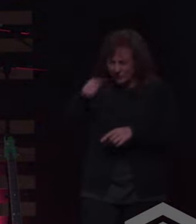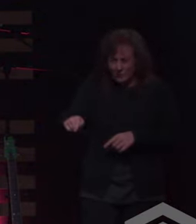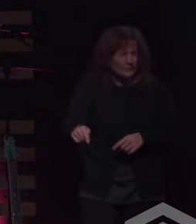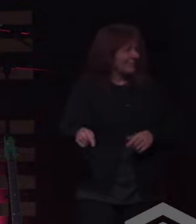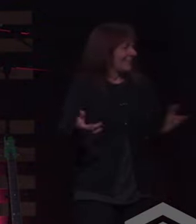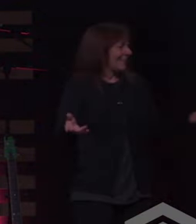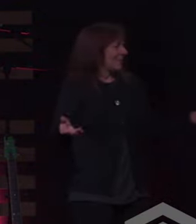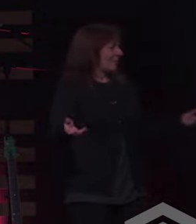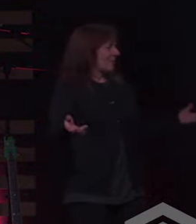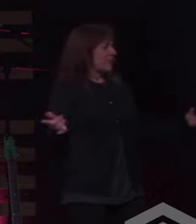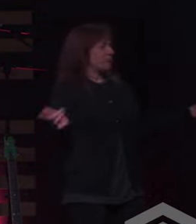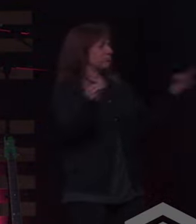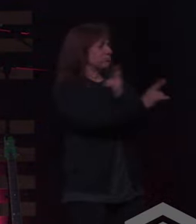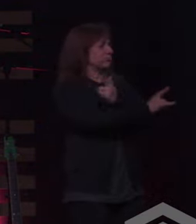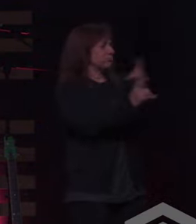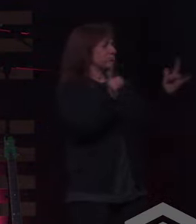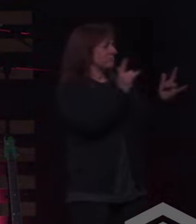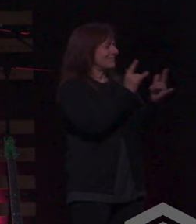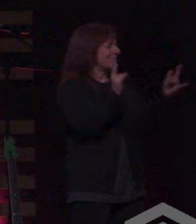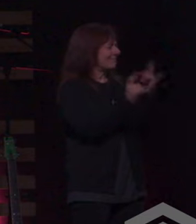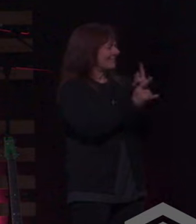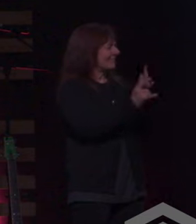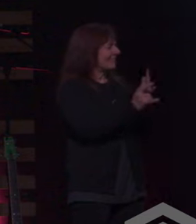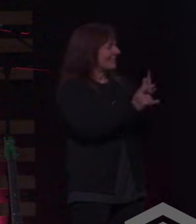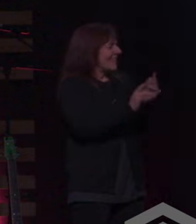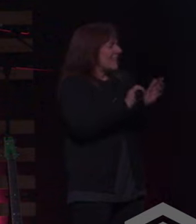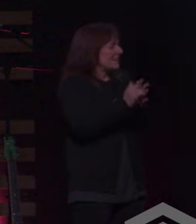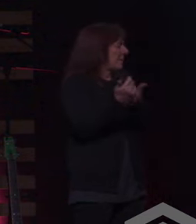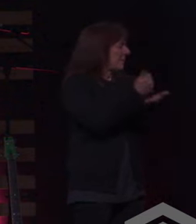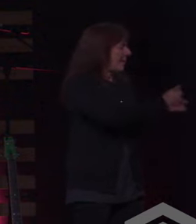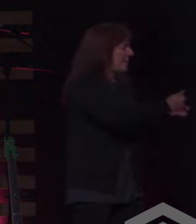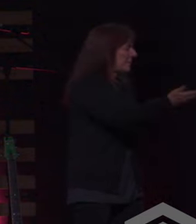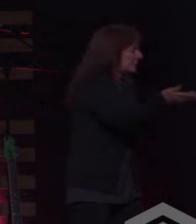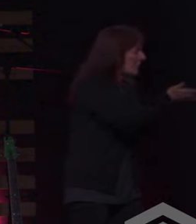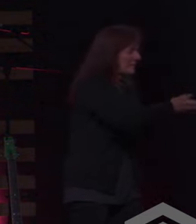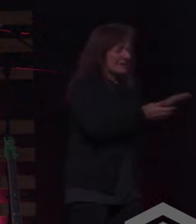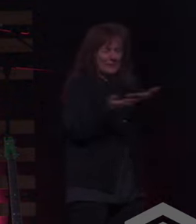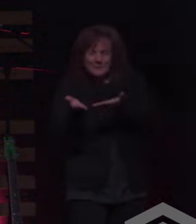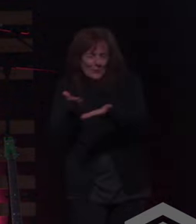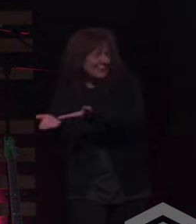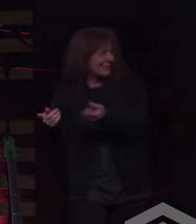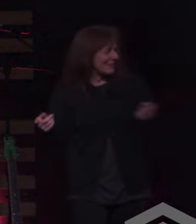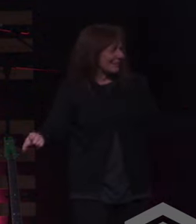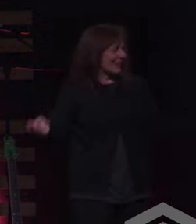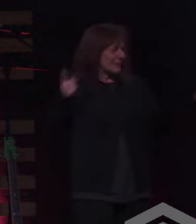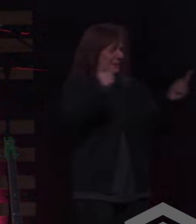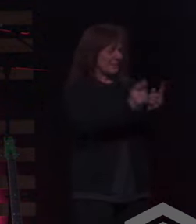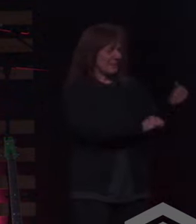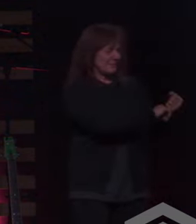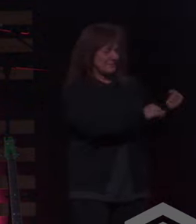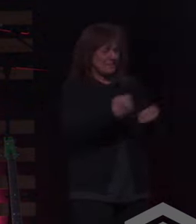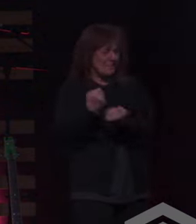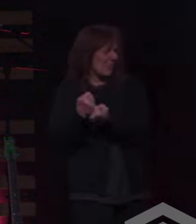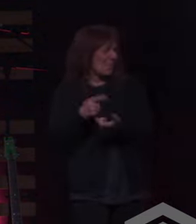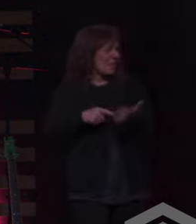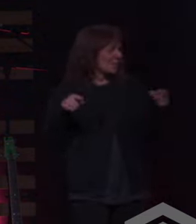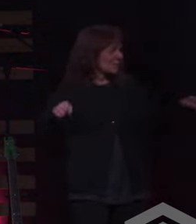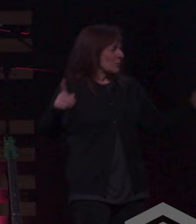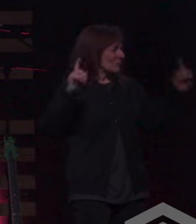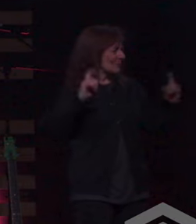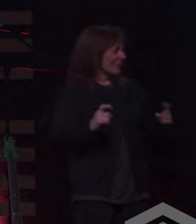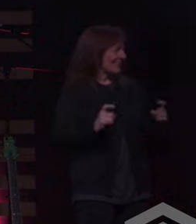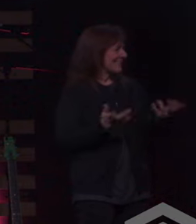verbiage and how it's written. It's about, let me be selfless in this relationship and be here for what you need.